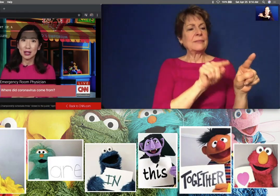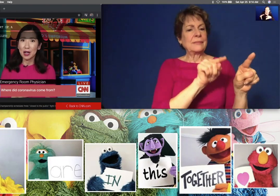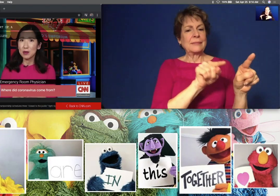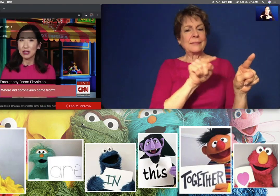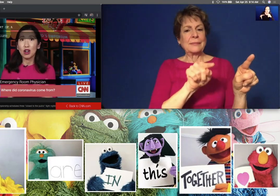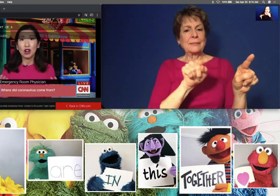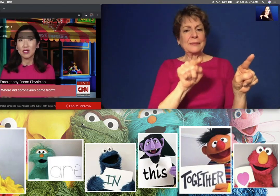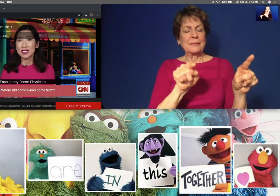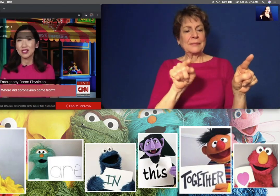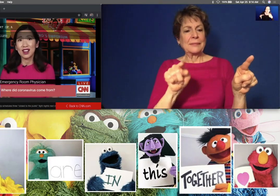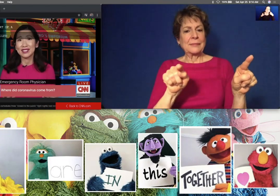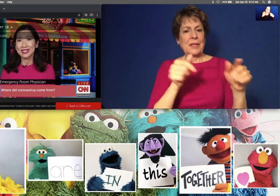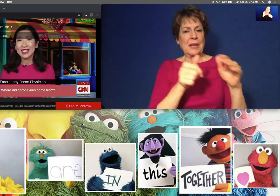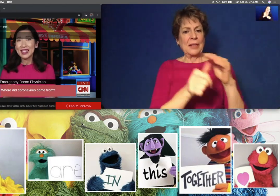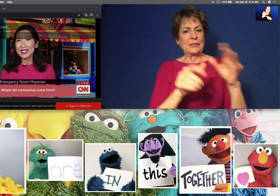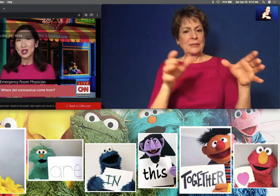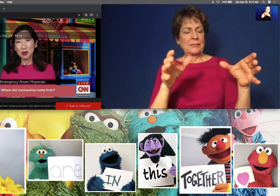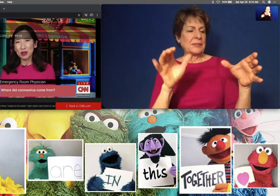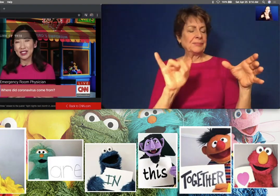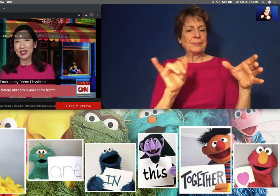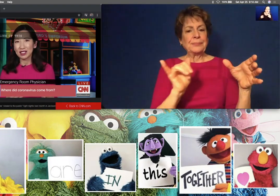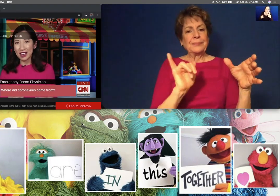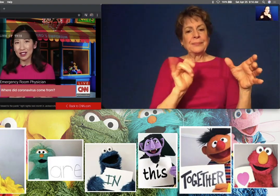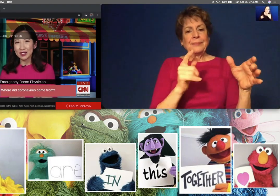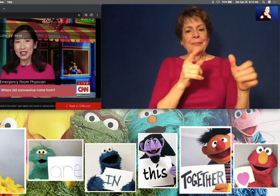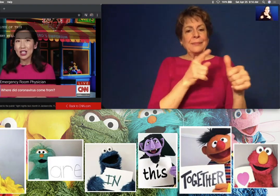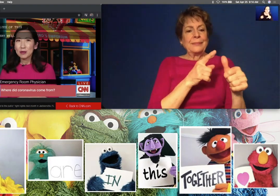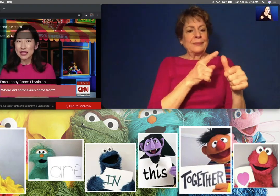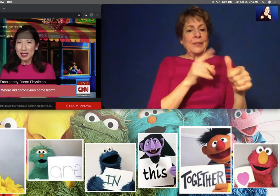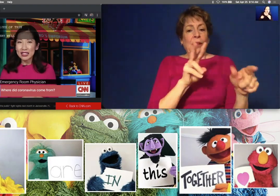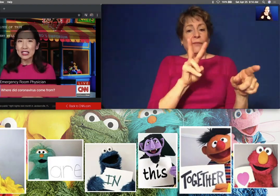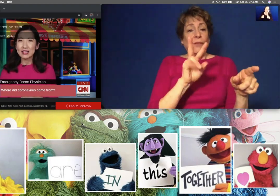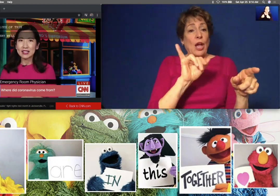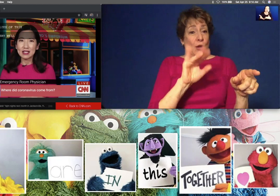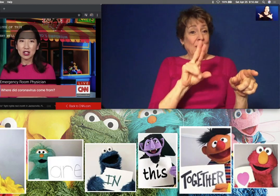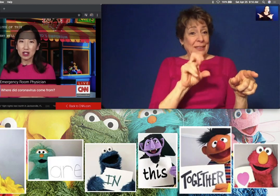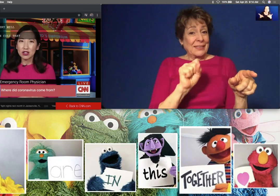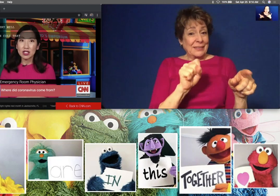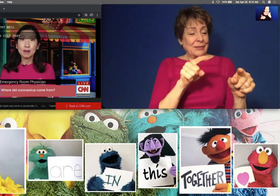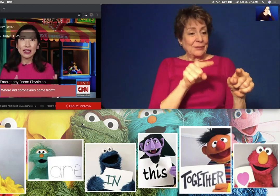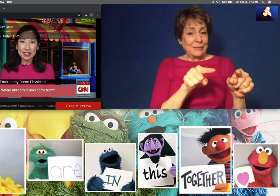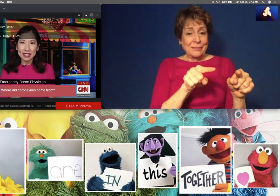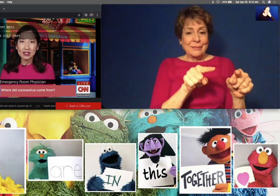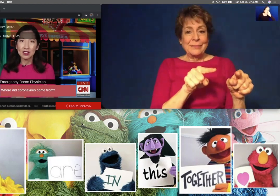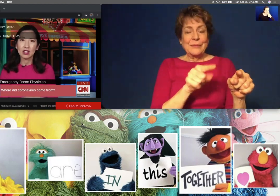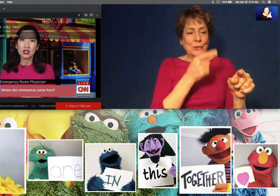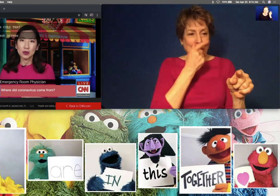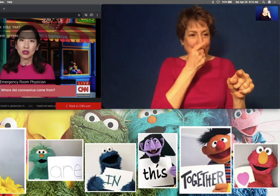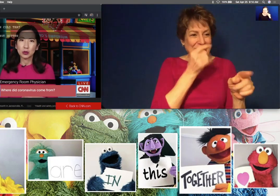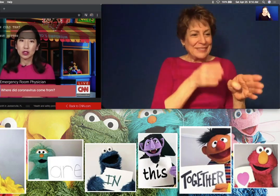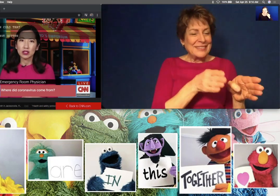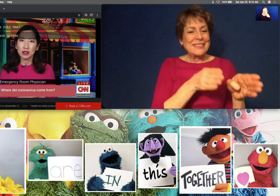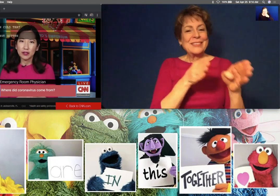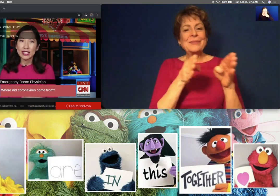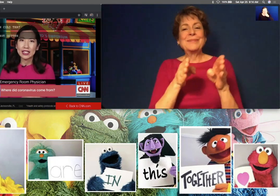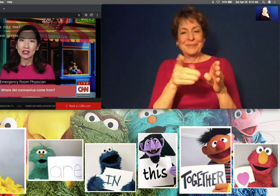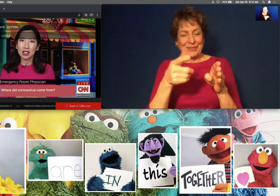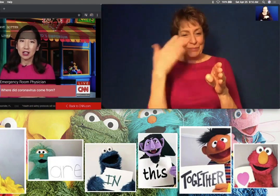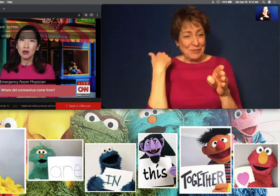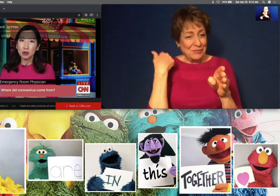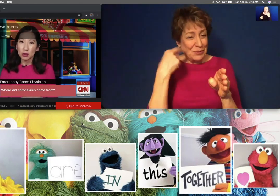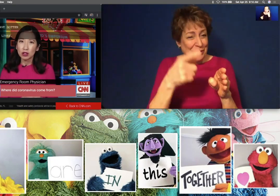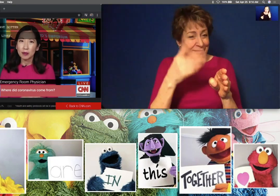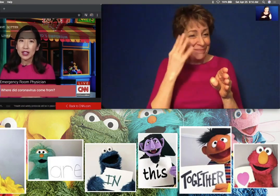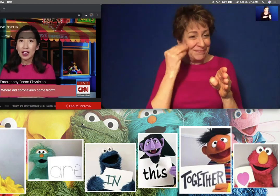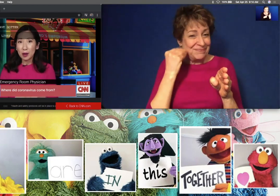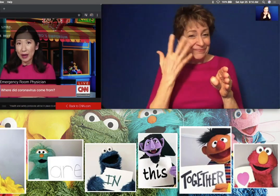in this family that we know very well that cause the common cold that probably all of us have gotten at some point in our lives. But scientists